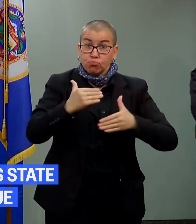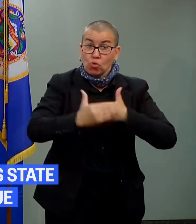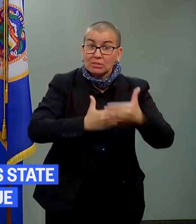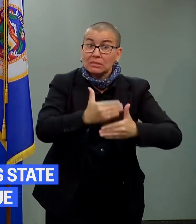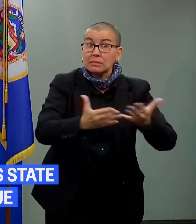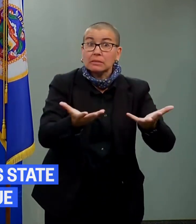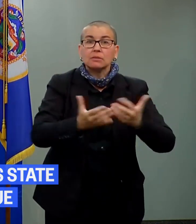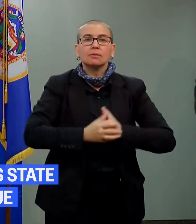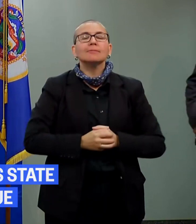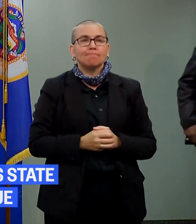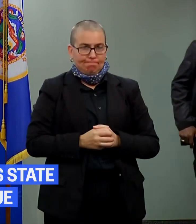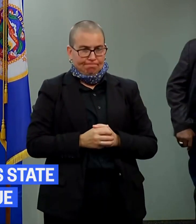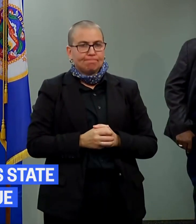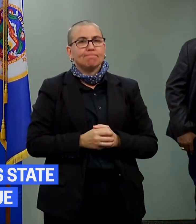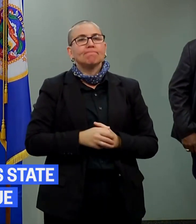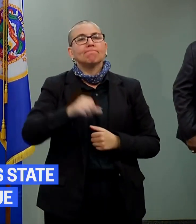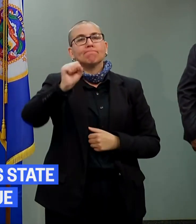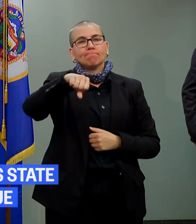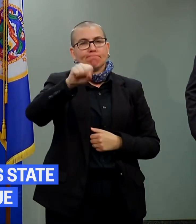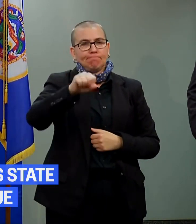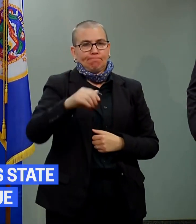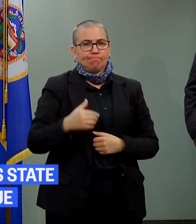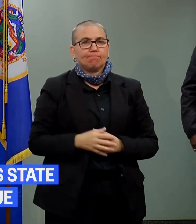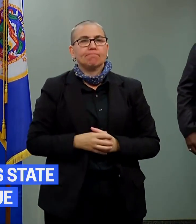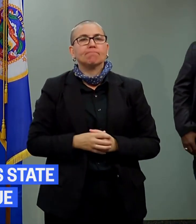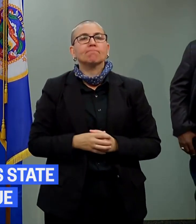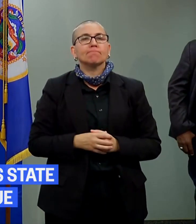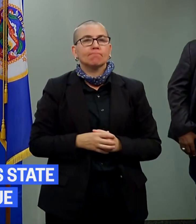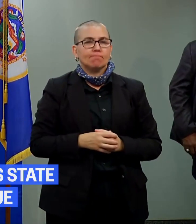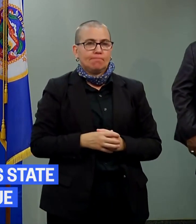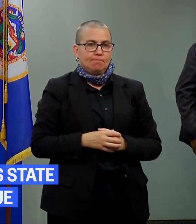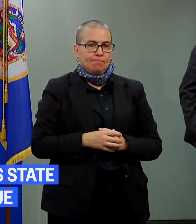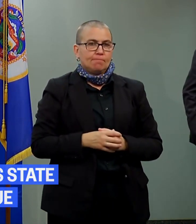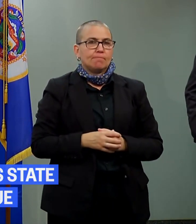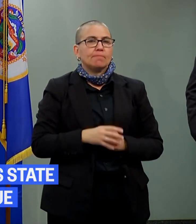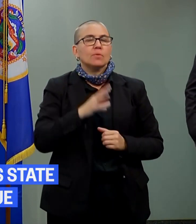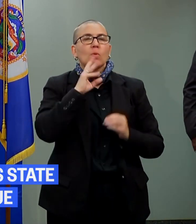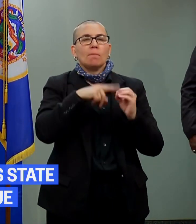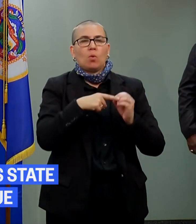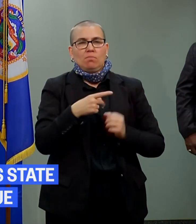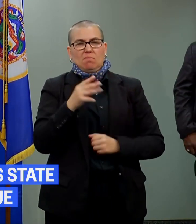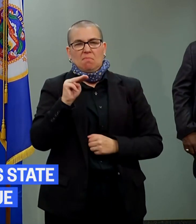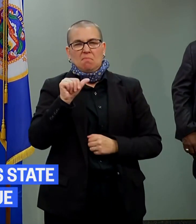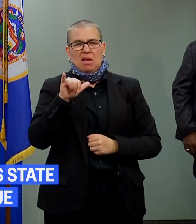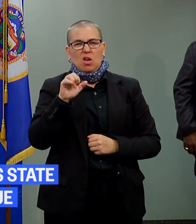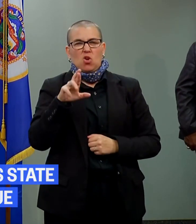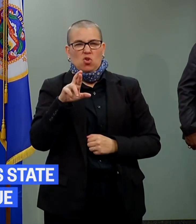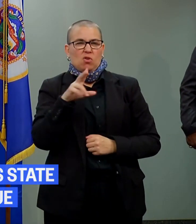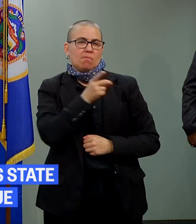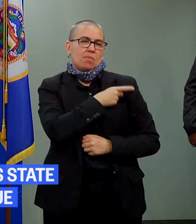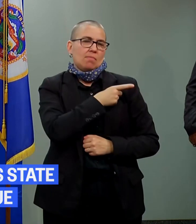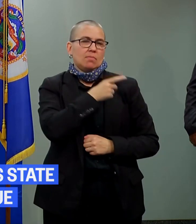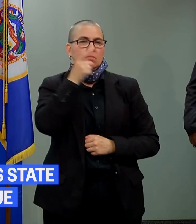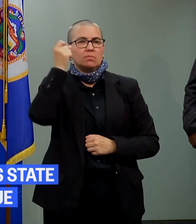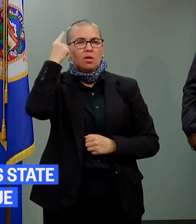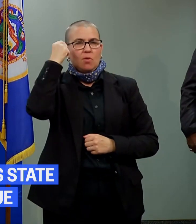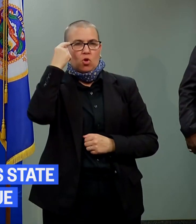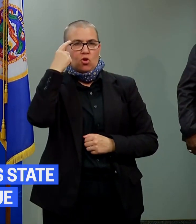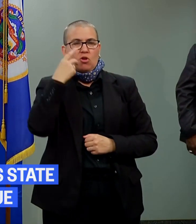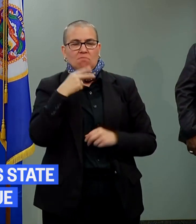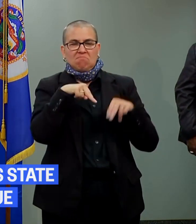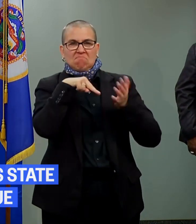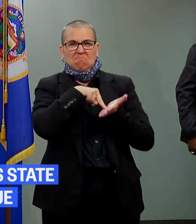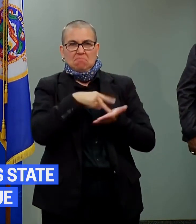the mayor's talked about this. You'll see the best that Minnesota has to offer. There's folks already out there cleaning, building, doing things. I think it would be naive of us